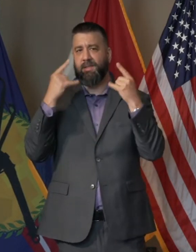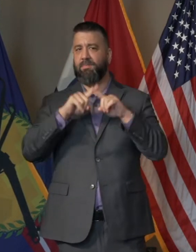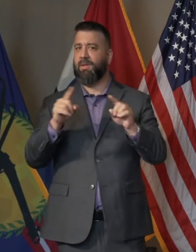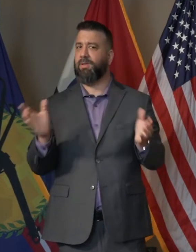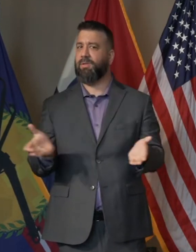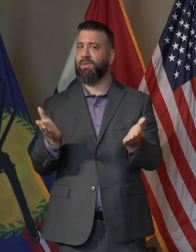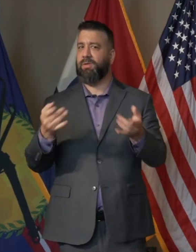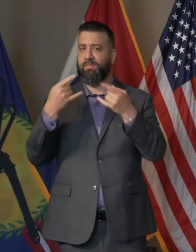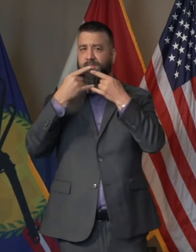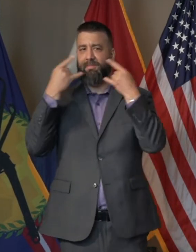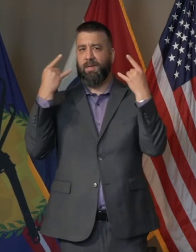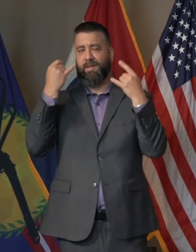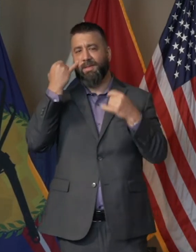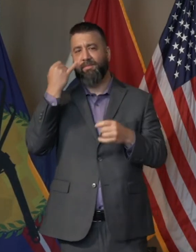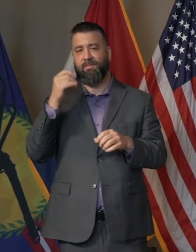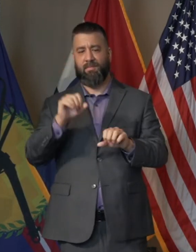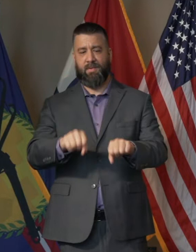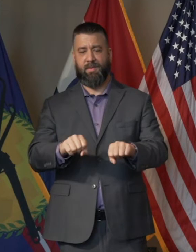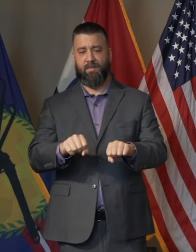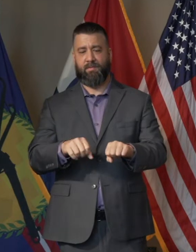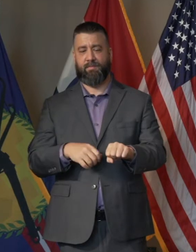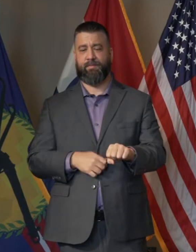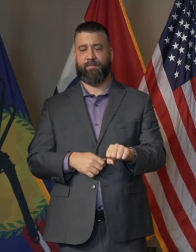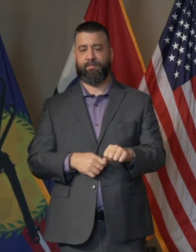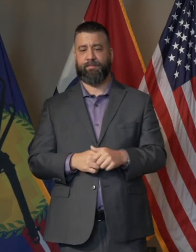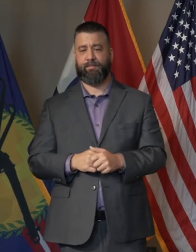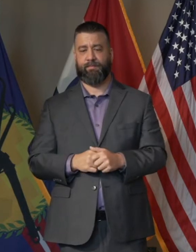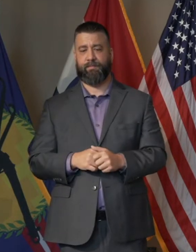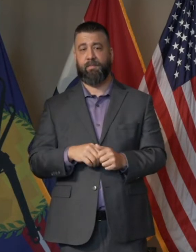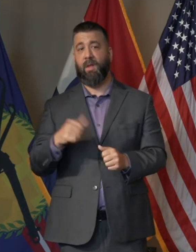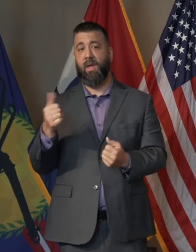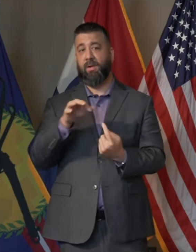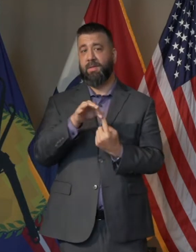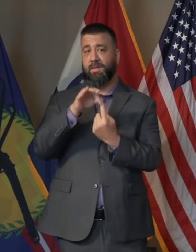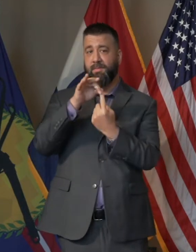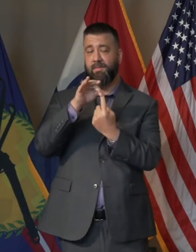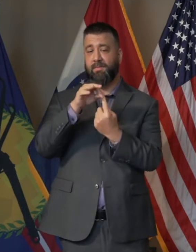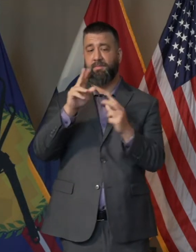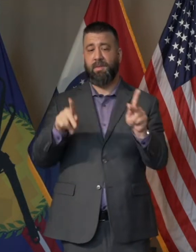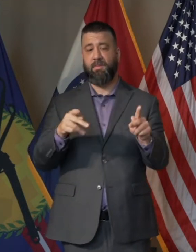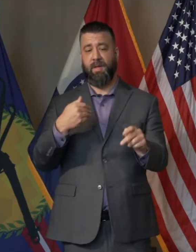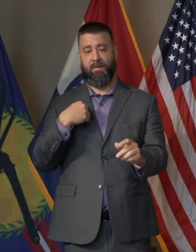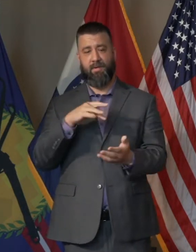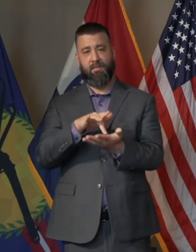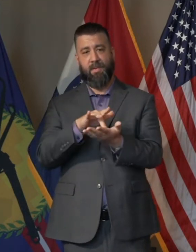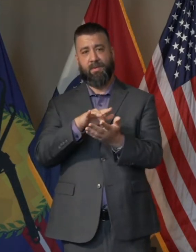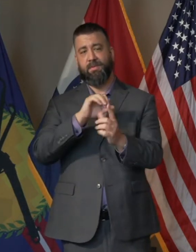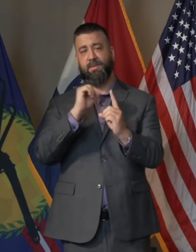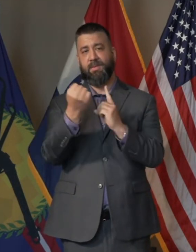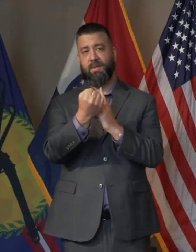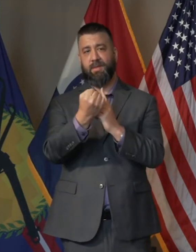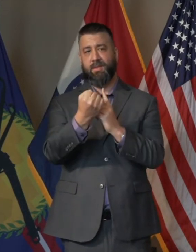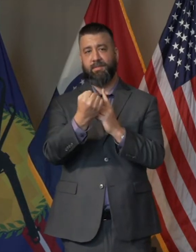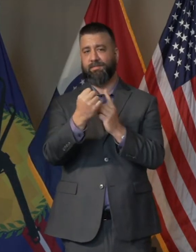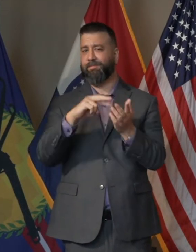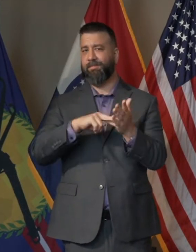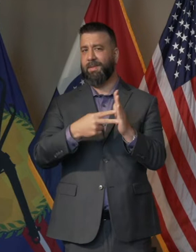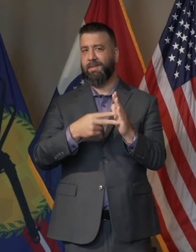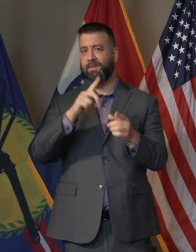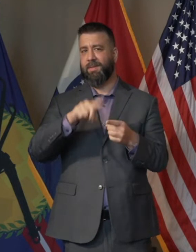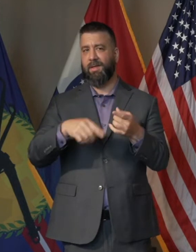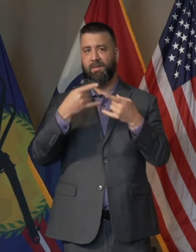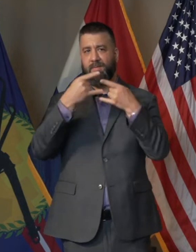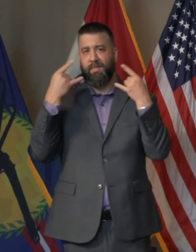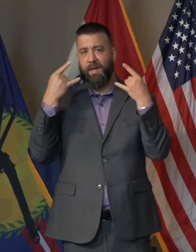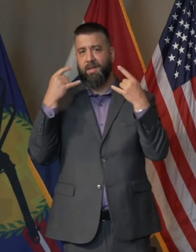possible. Other exceptions include anyone who has a medical condition that prevents them from wearing a mask, or anyone who's in the water